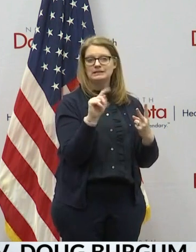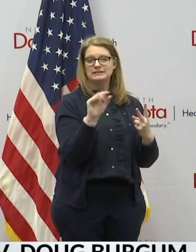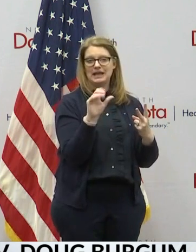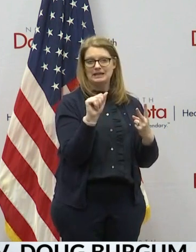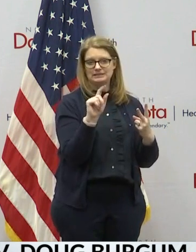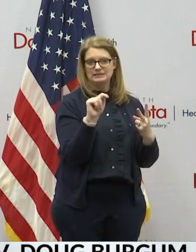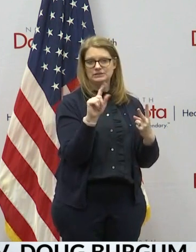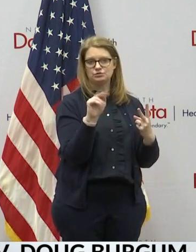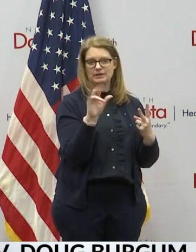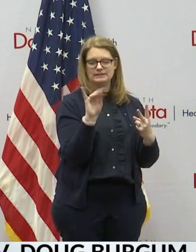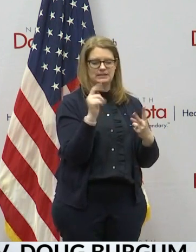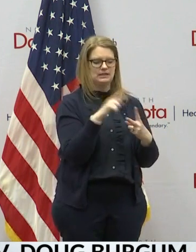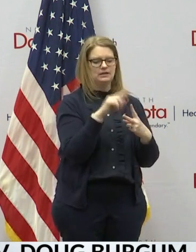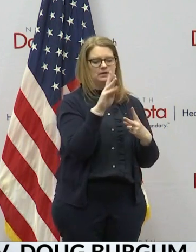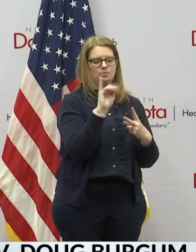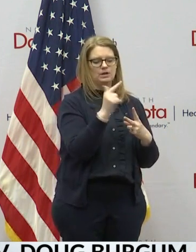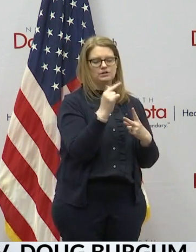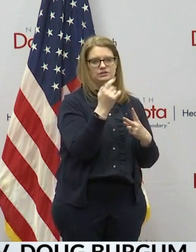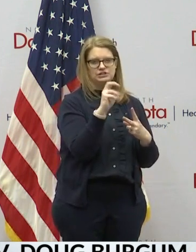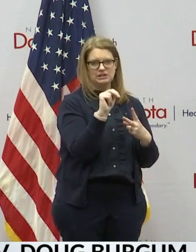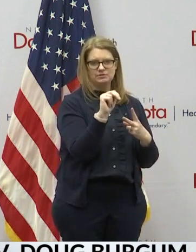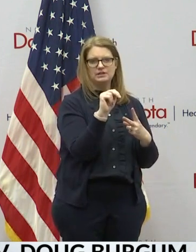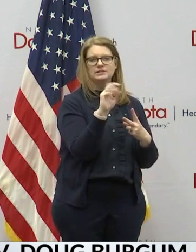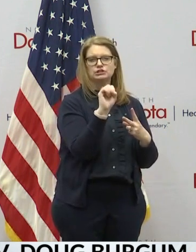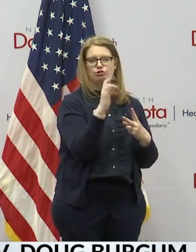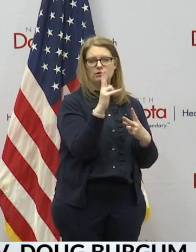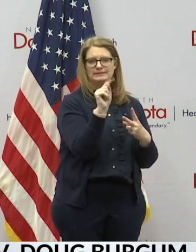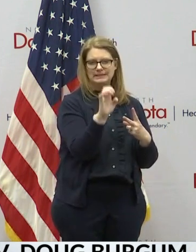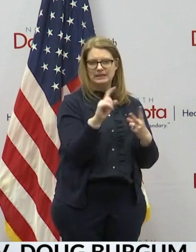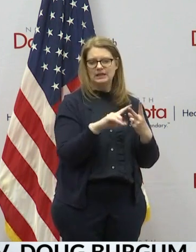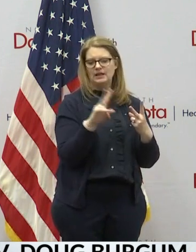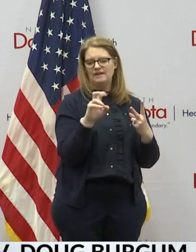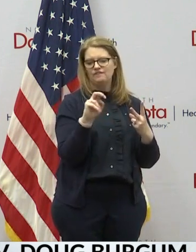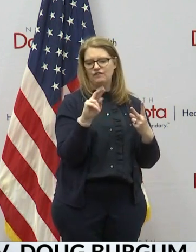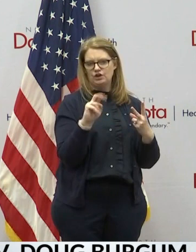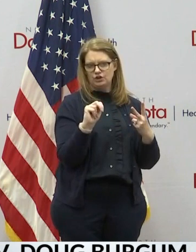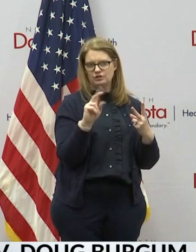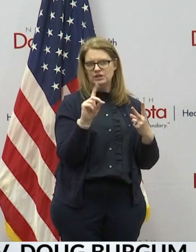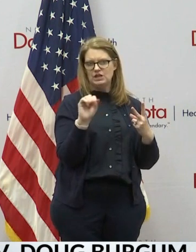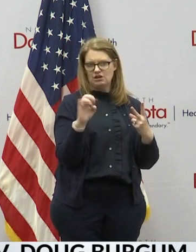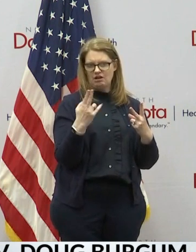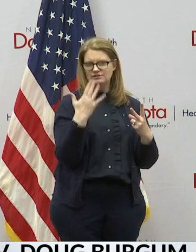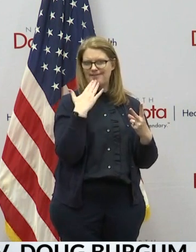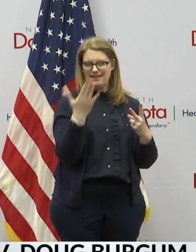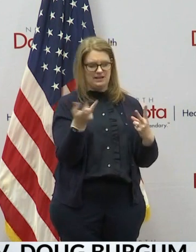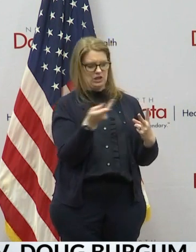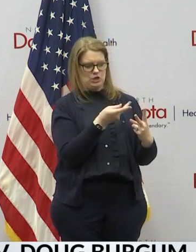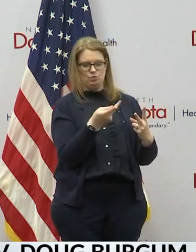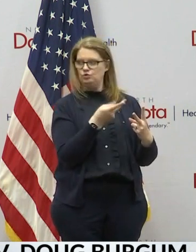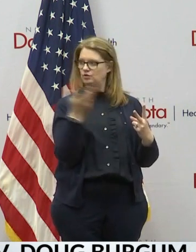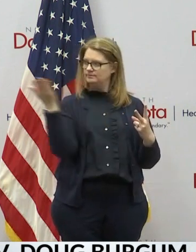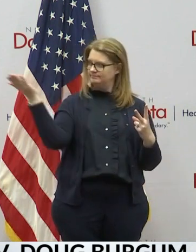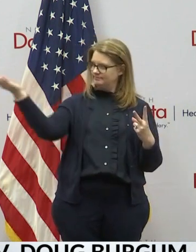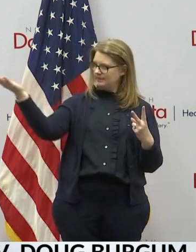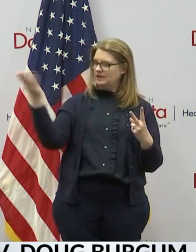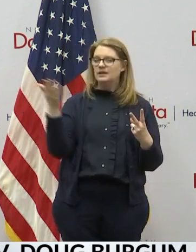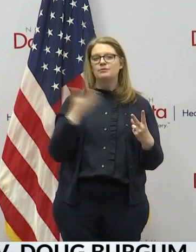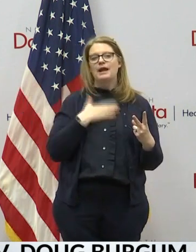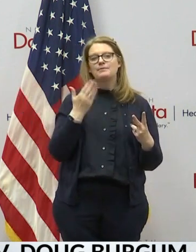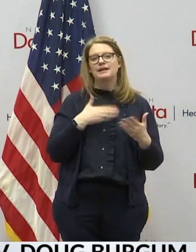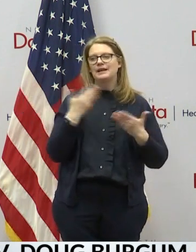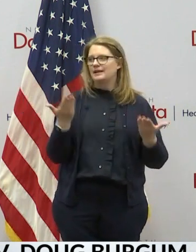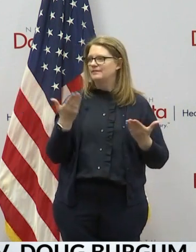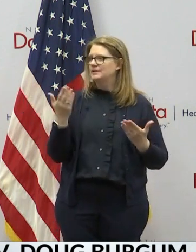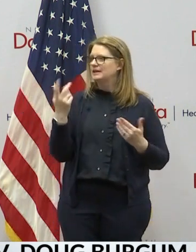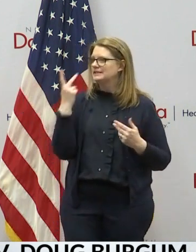tracing, Brigadier General Robert Schulte and Vern Dosch. Thank you, gentlemen, for being here today. We are pleased to have you here. I see